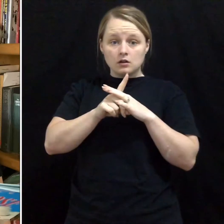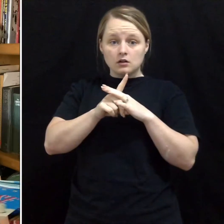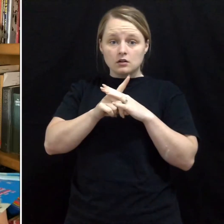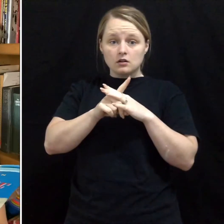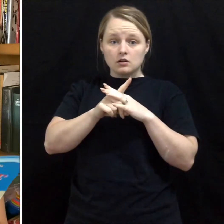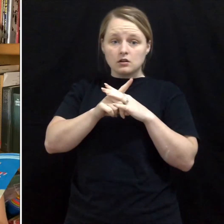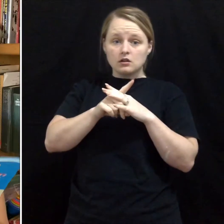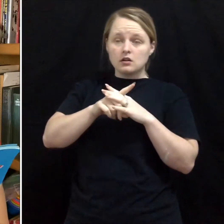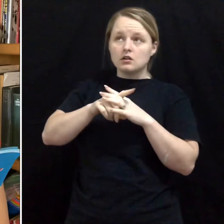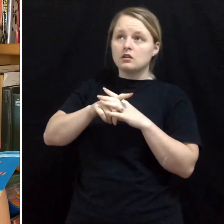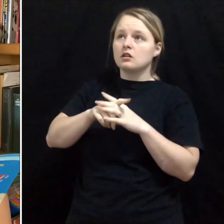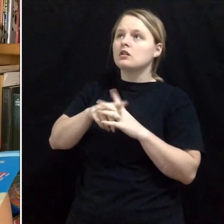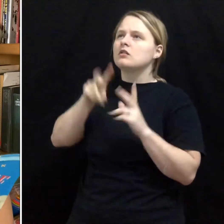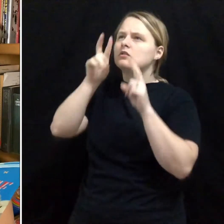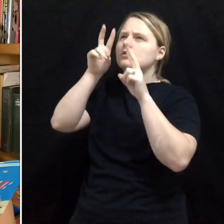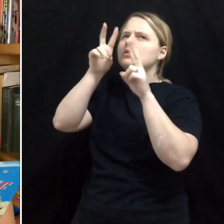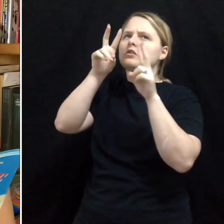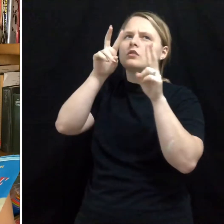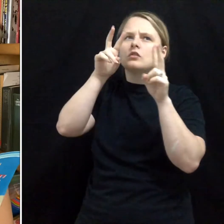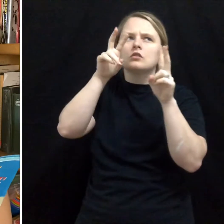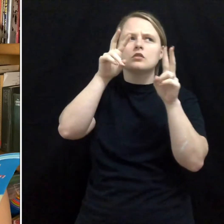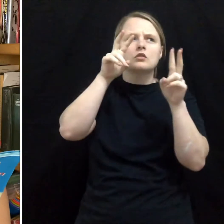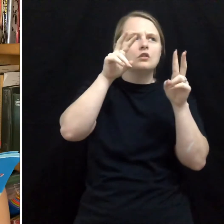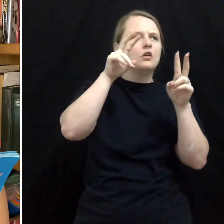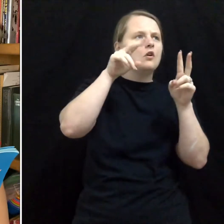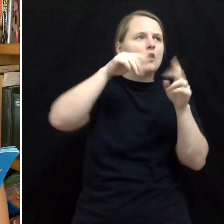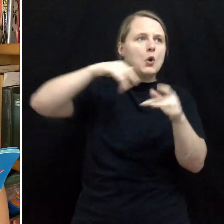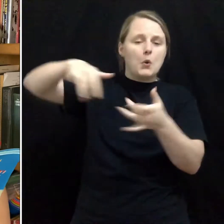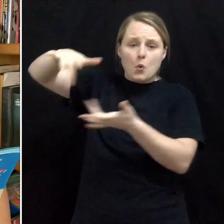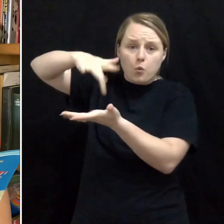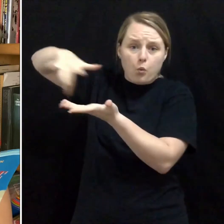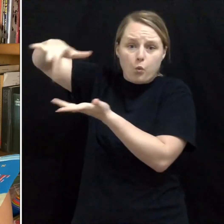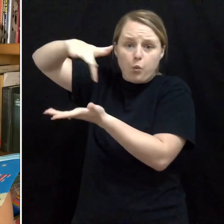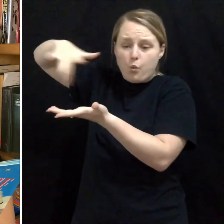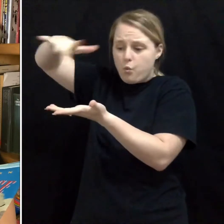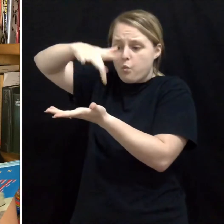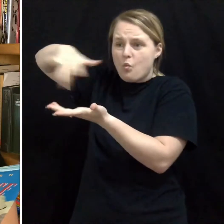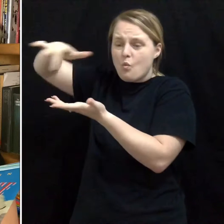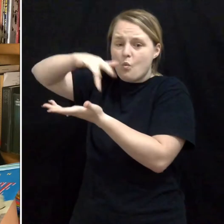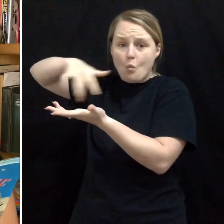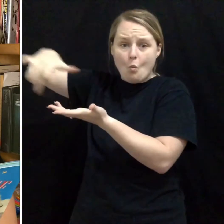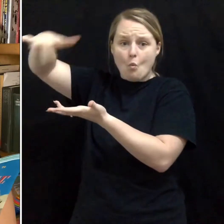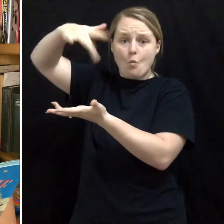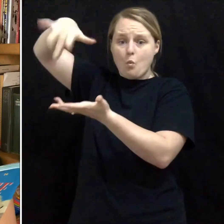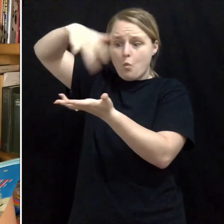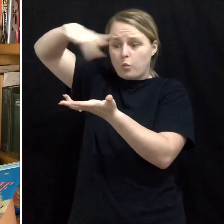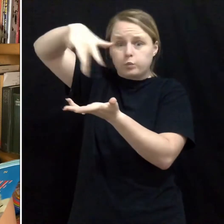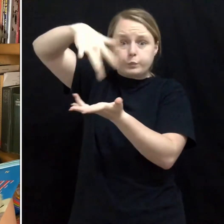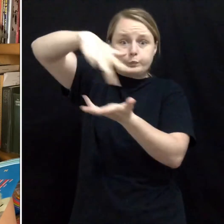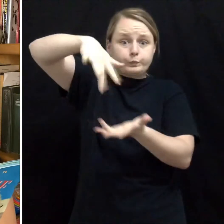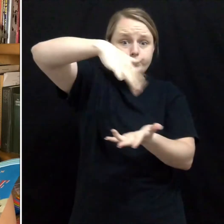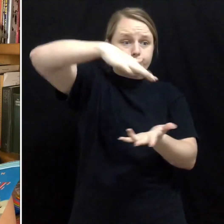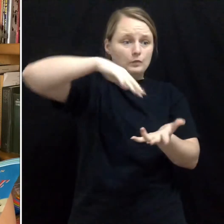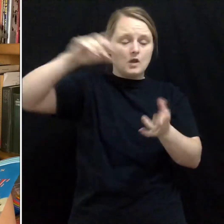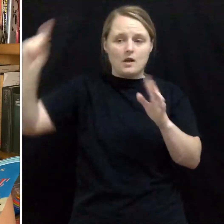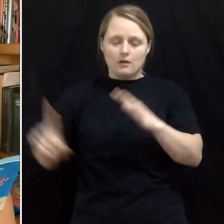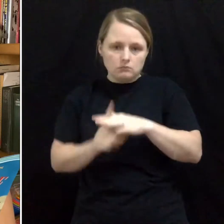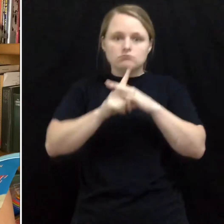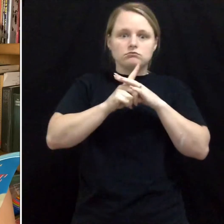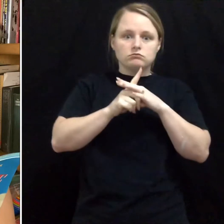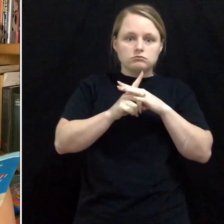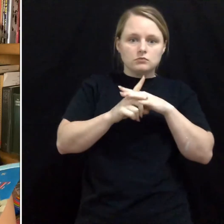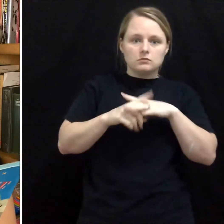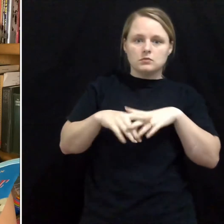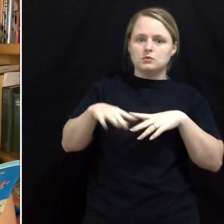Suddenly, a rotating column of air came whirling and swirling around, picking up everything in its